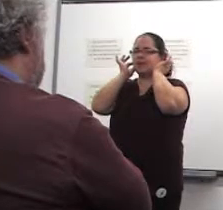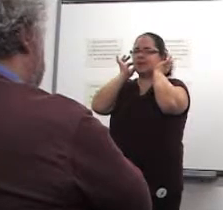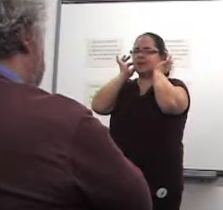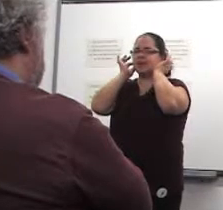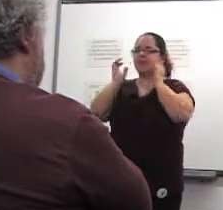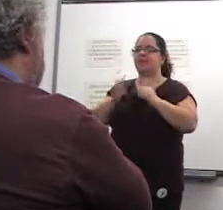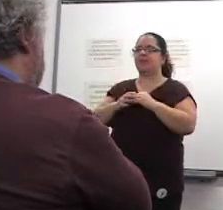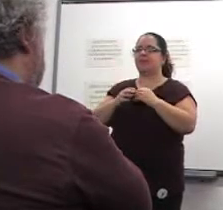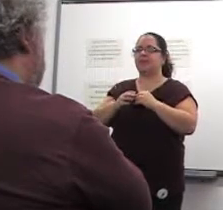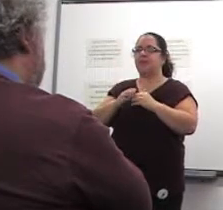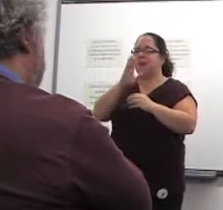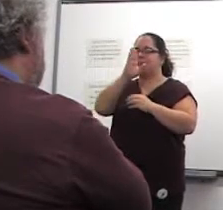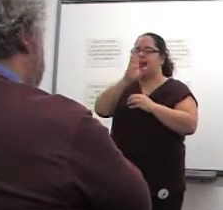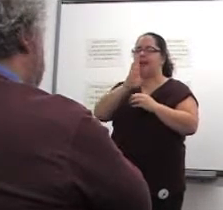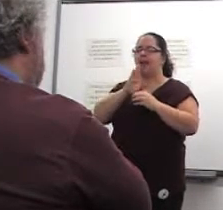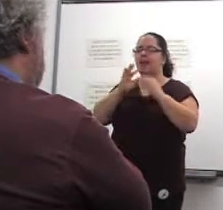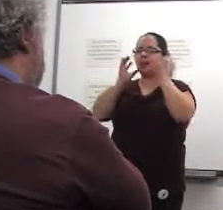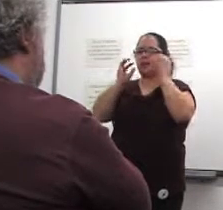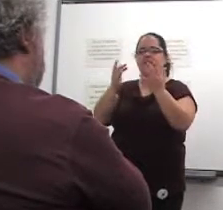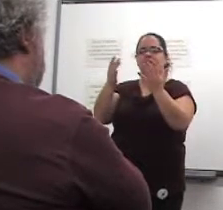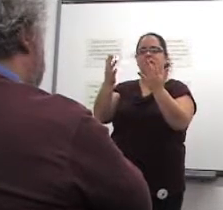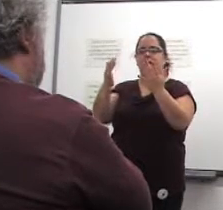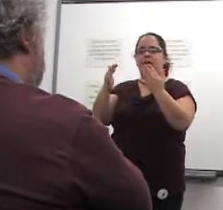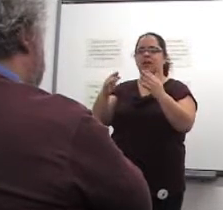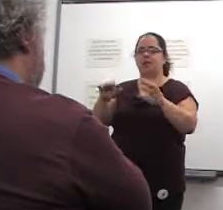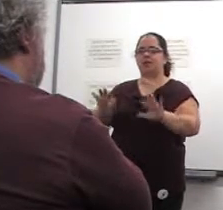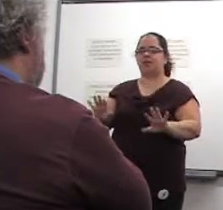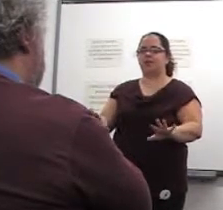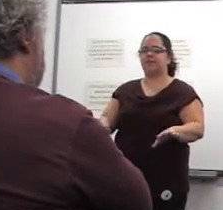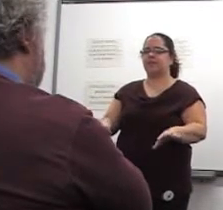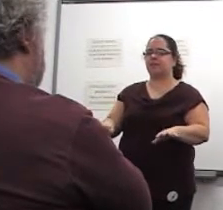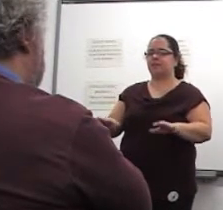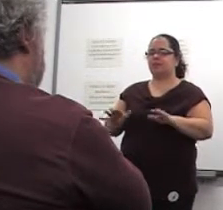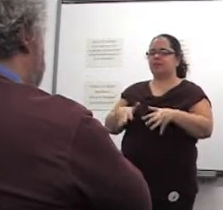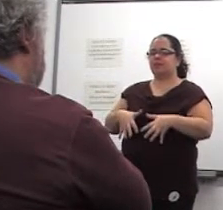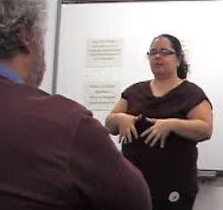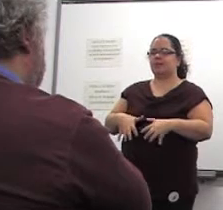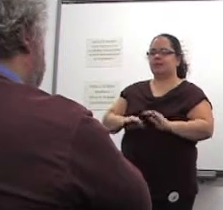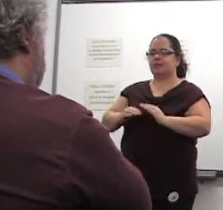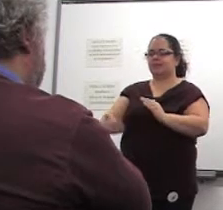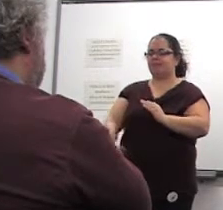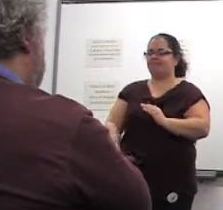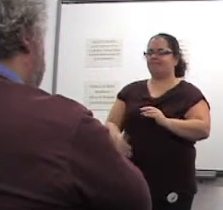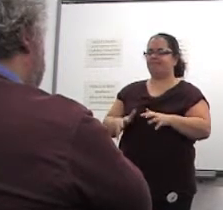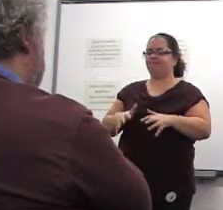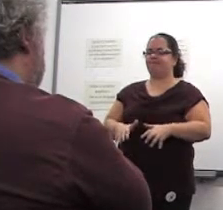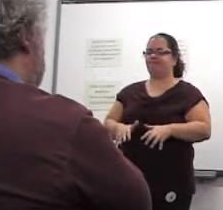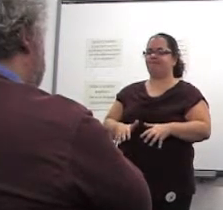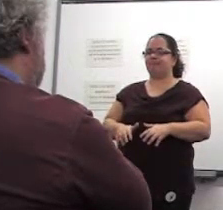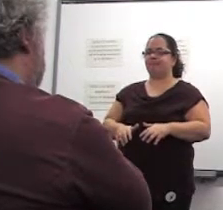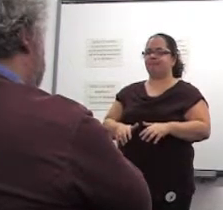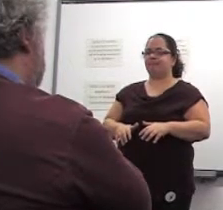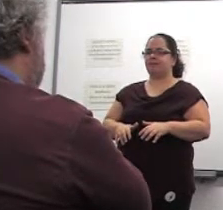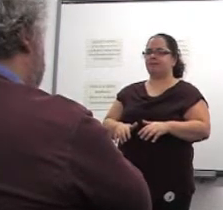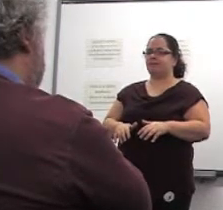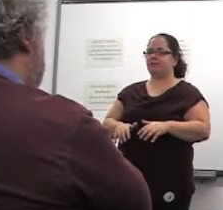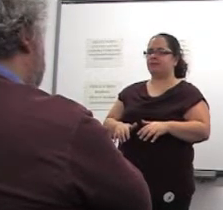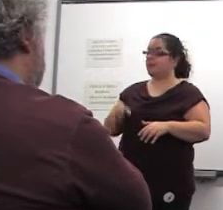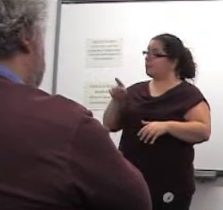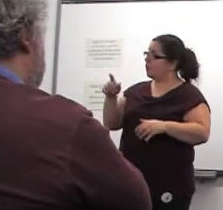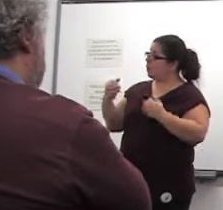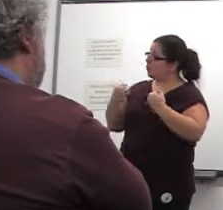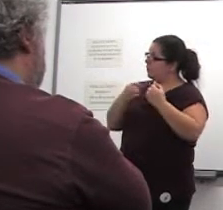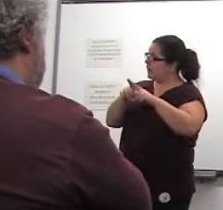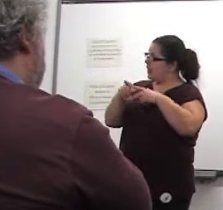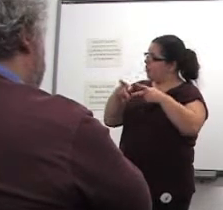and pale. Her fingers rested loose on her near-born child. "You drive this way every